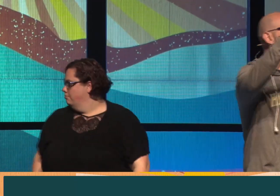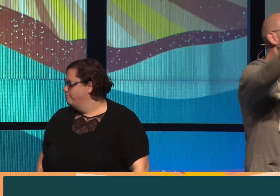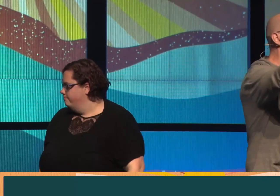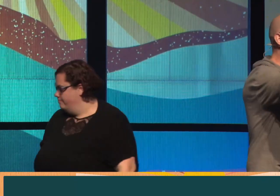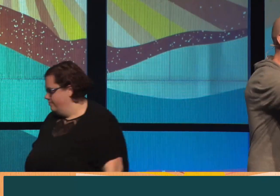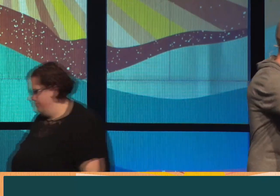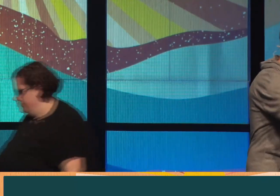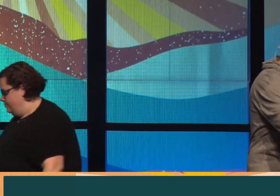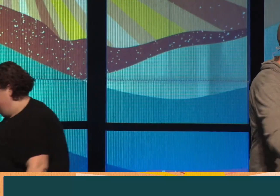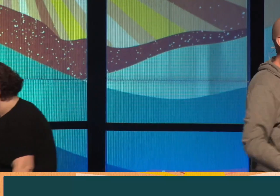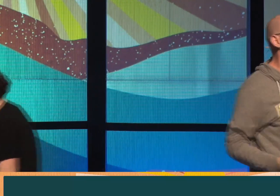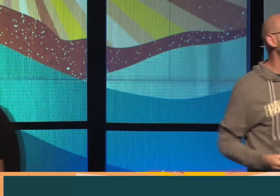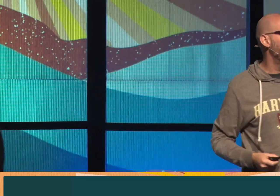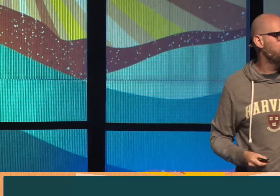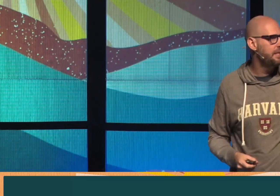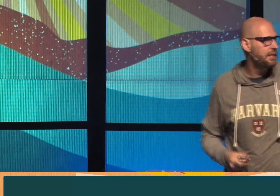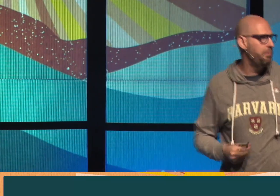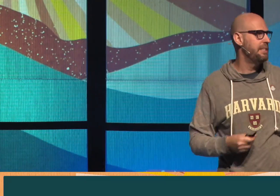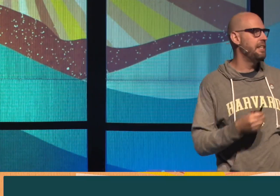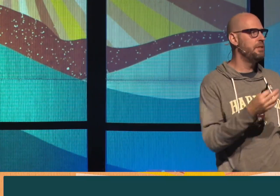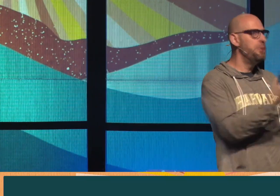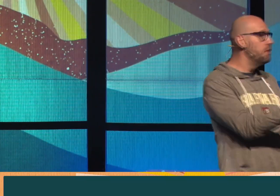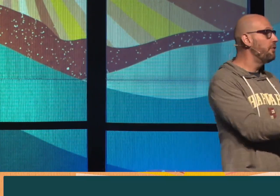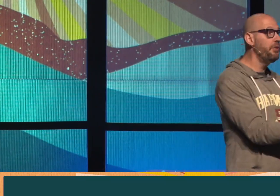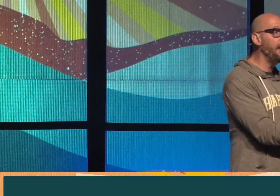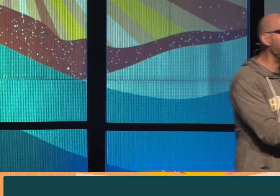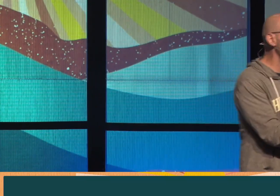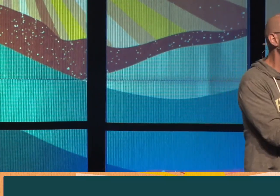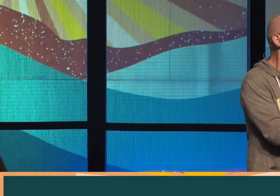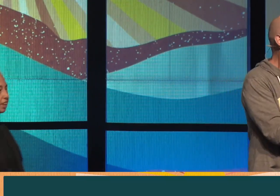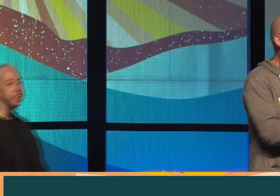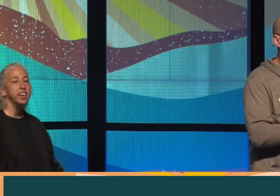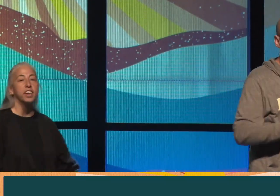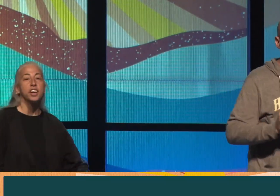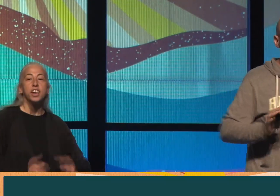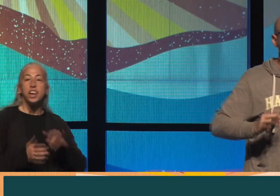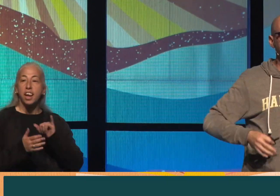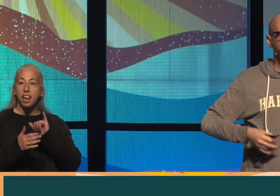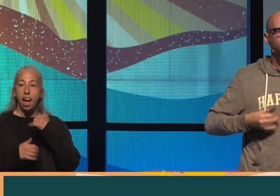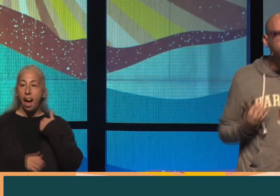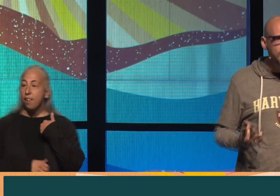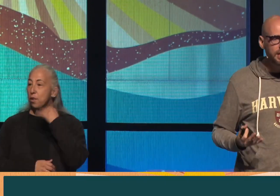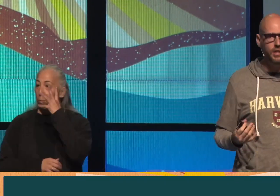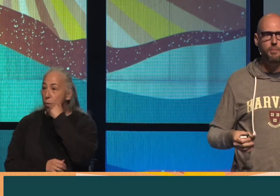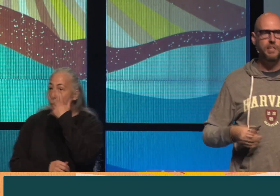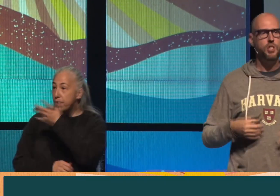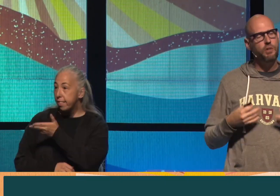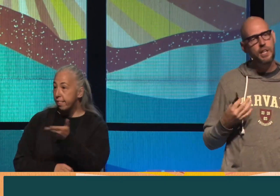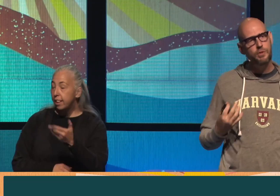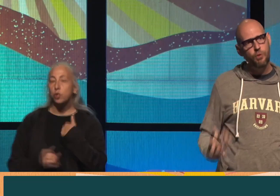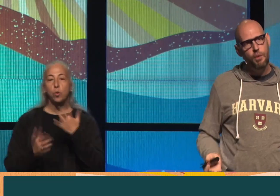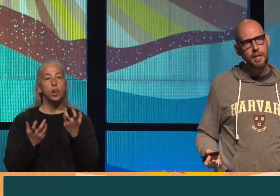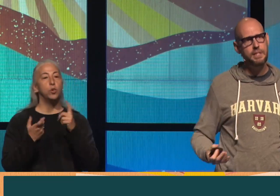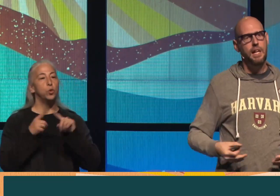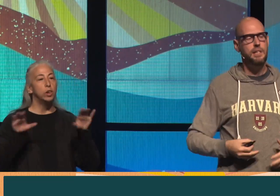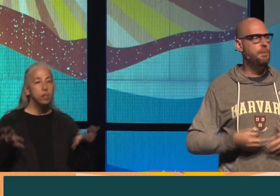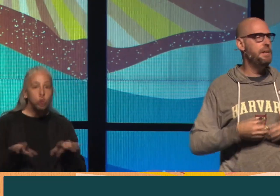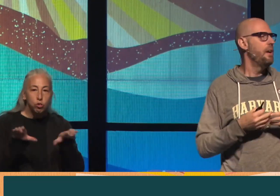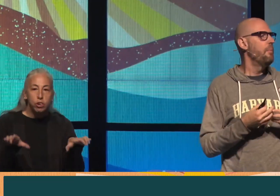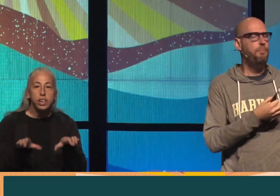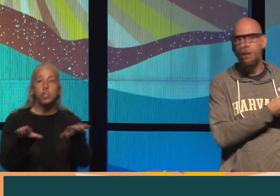we take like things like spiritual habits and spiritual disciplines and these beautiful things that are meant to encourage us, that are meant to transform